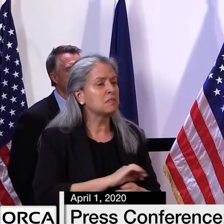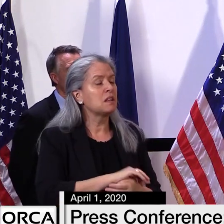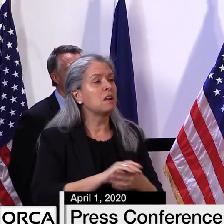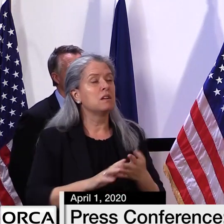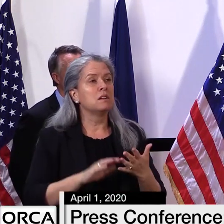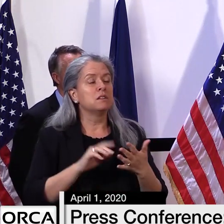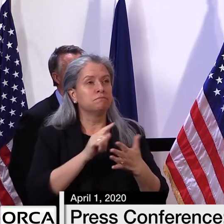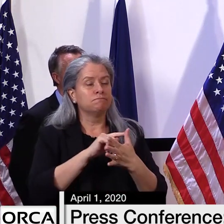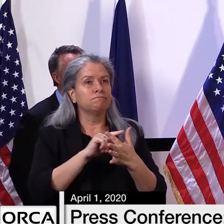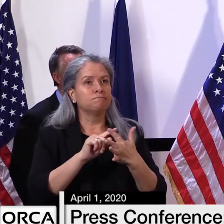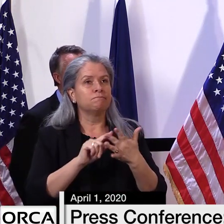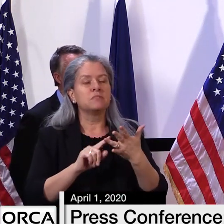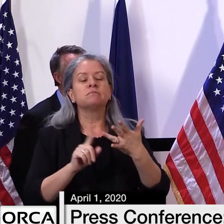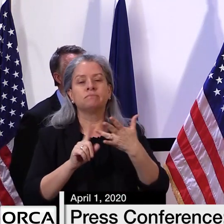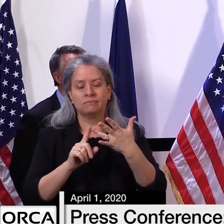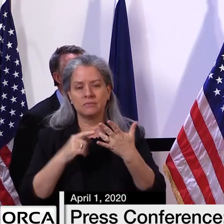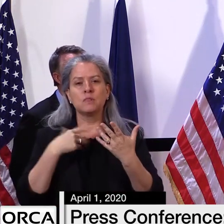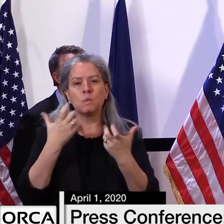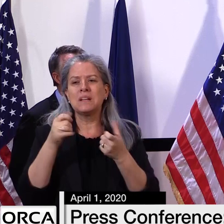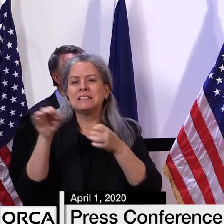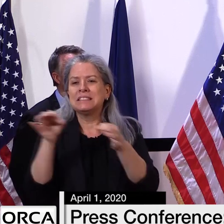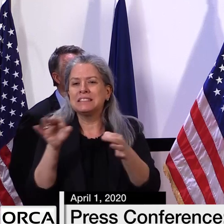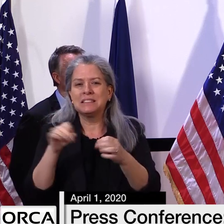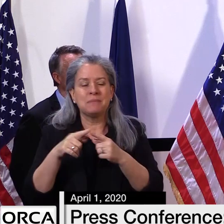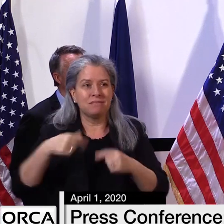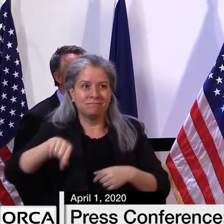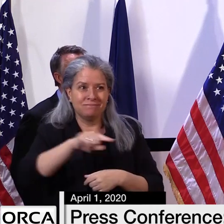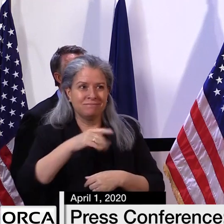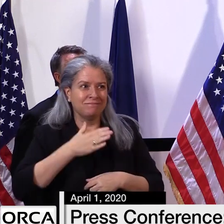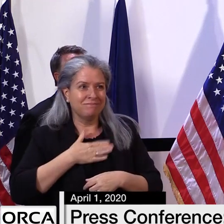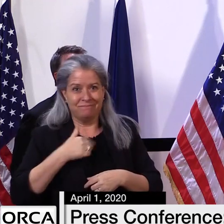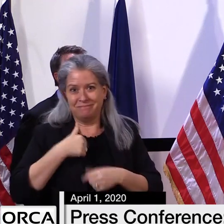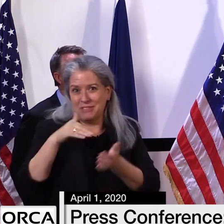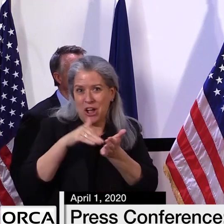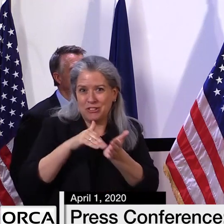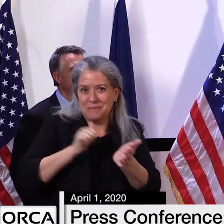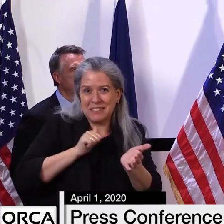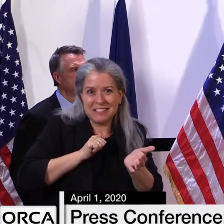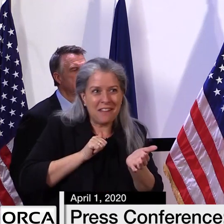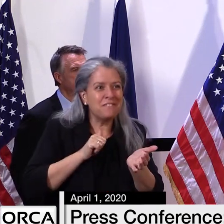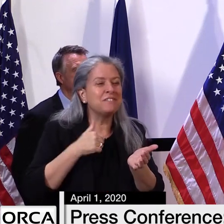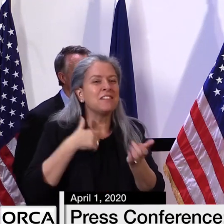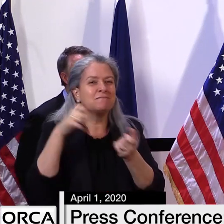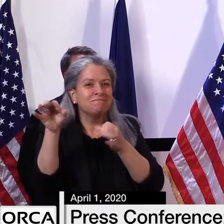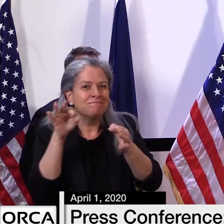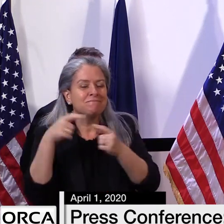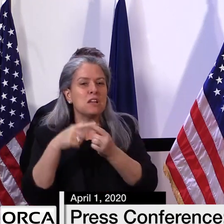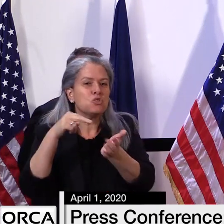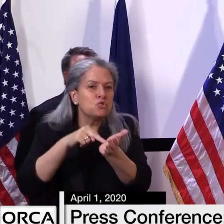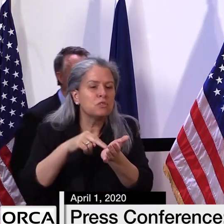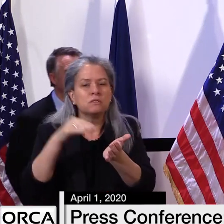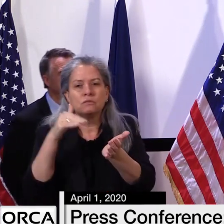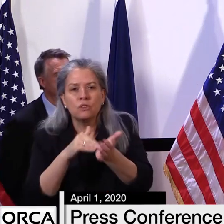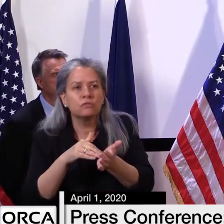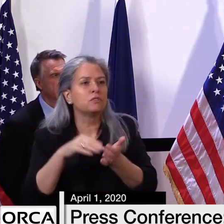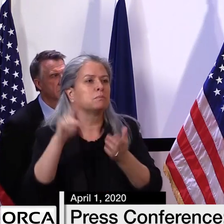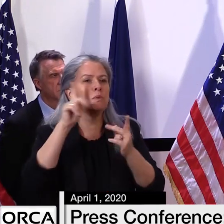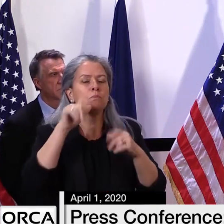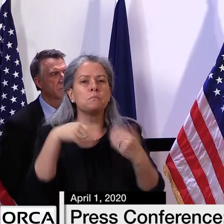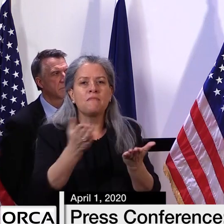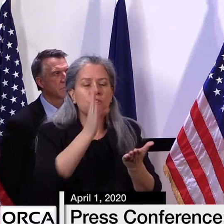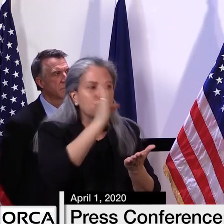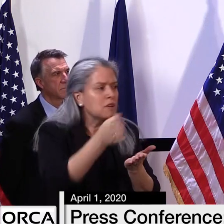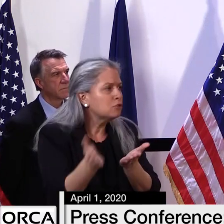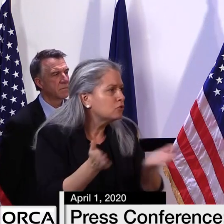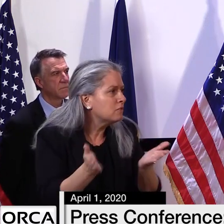and physician assistant colleagues of the fact that we do want to test in a much more expansive way. The